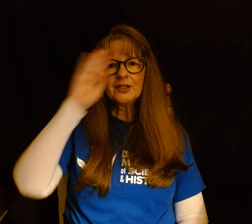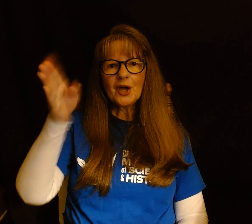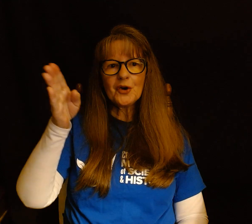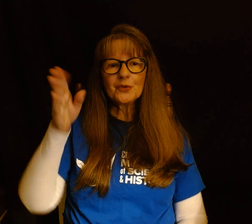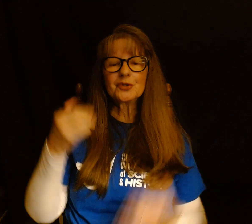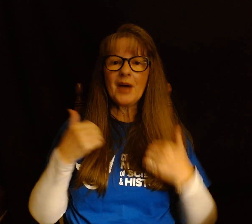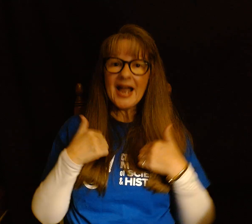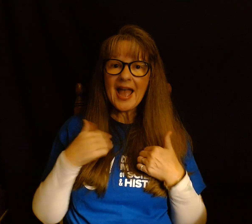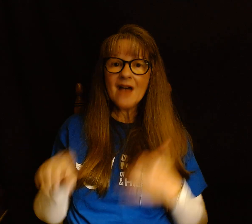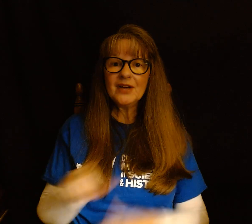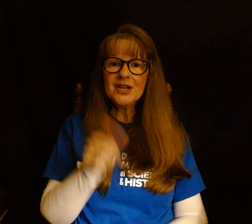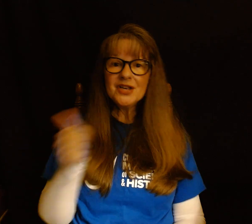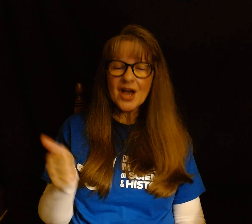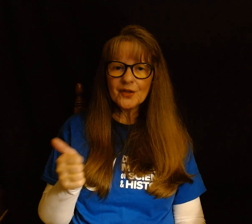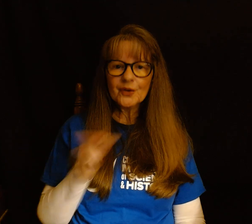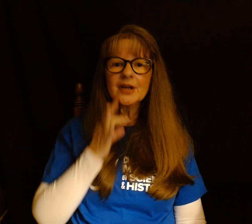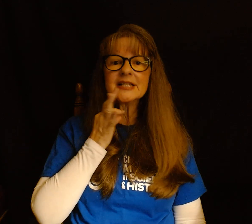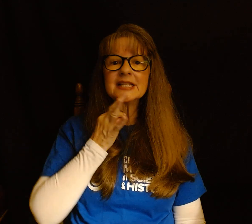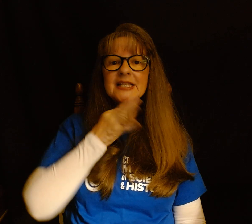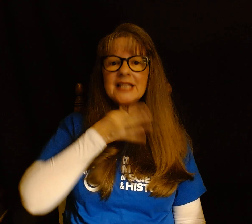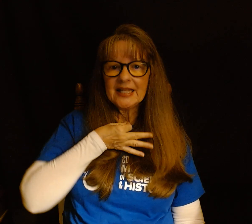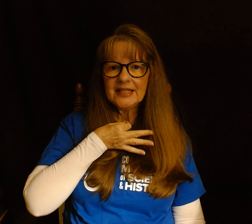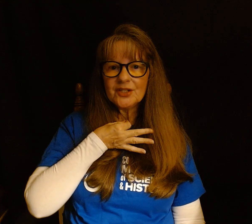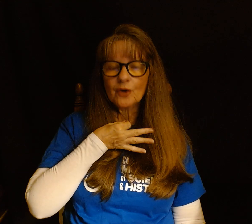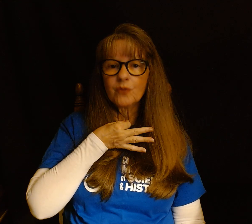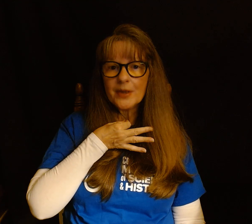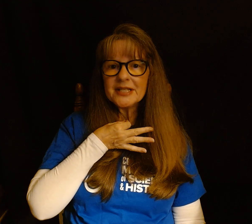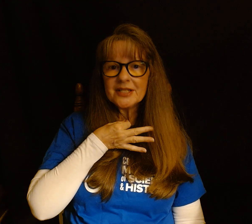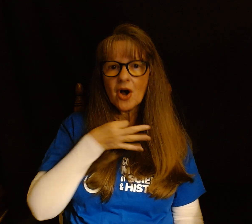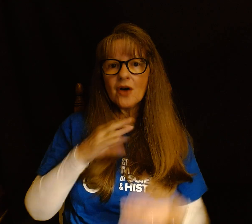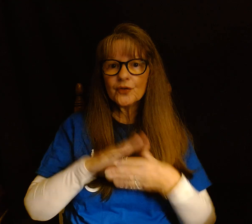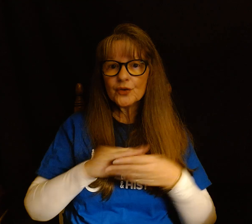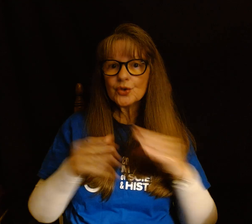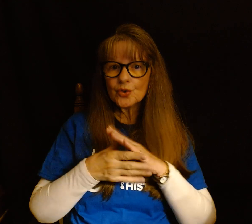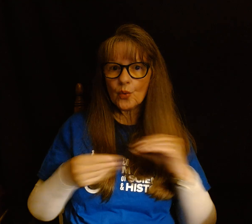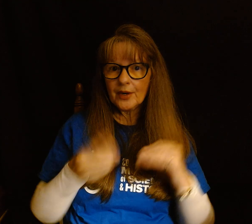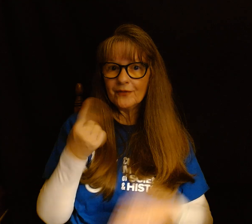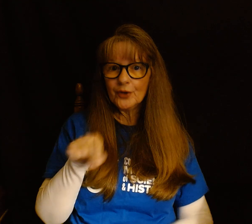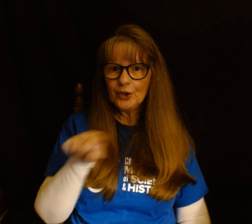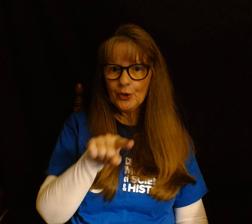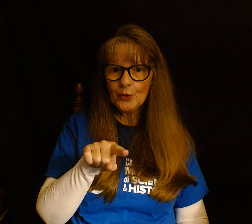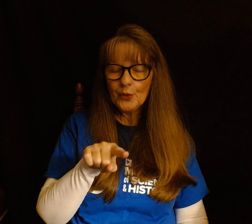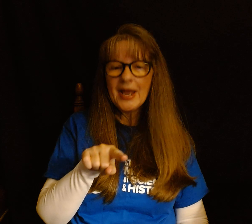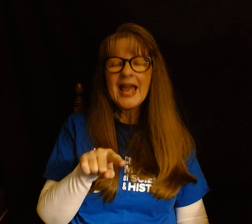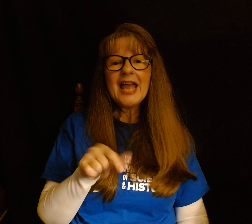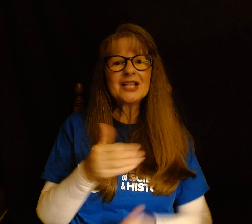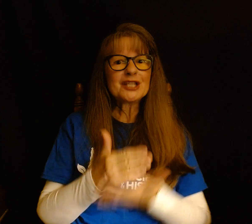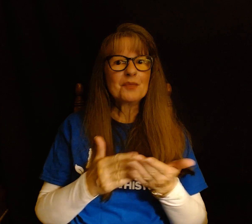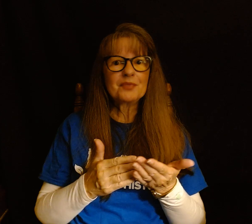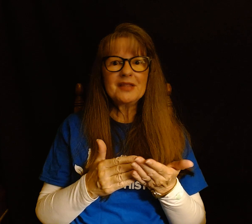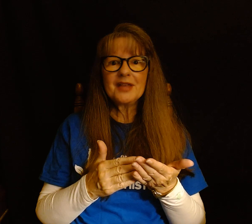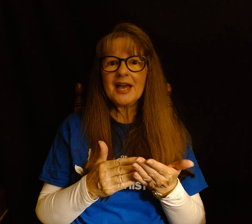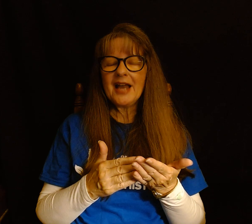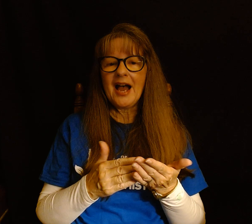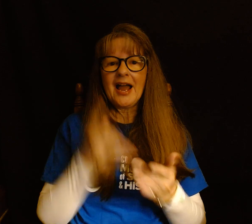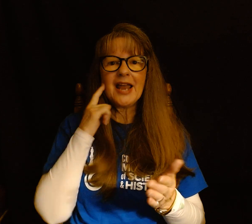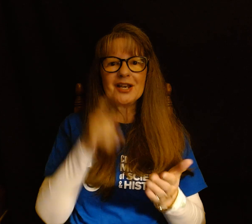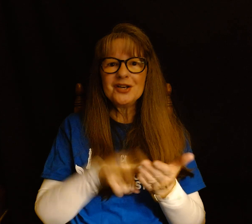Hello, so I have another silent or voices off story for you. It's something that I had